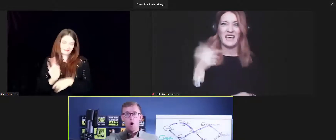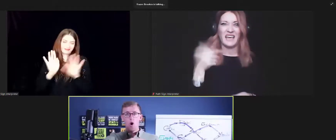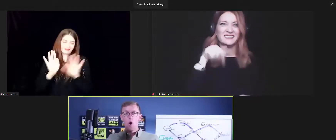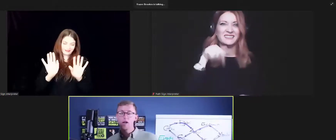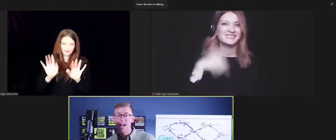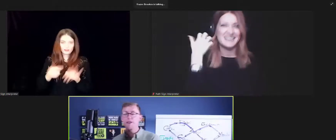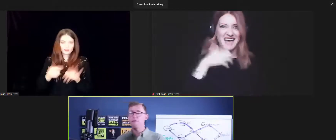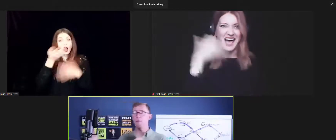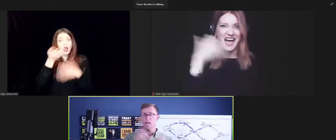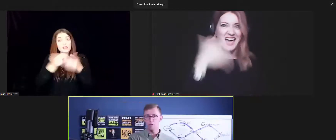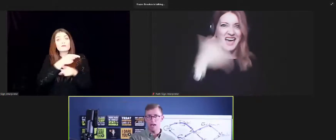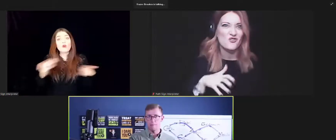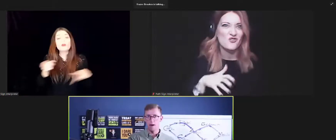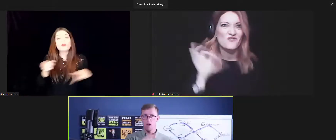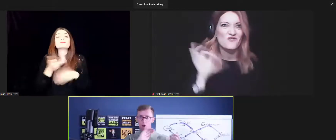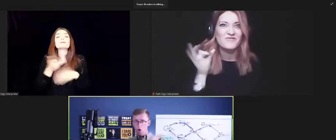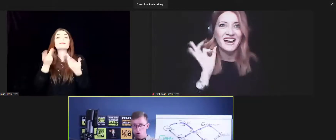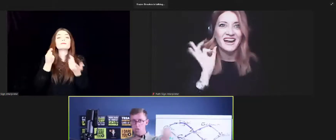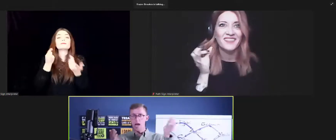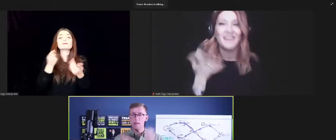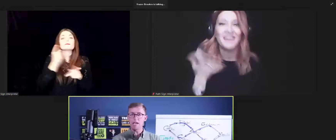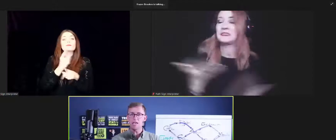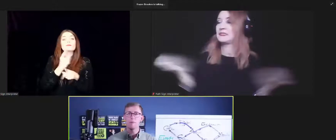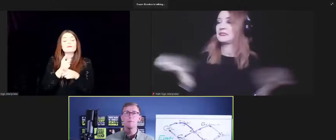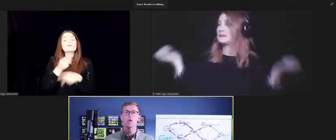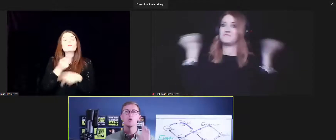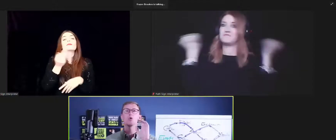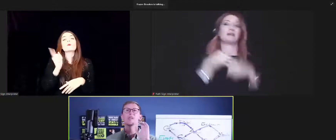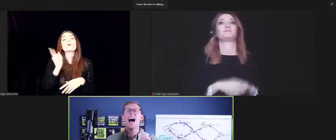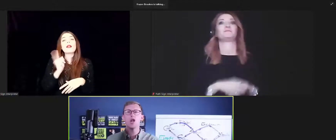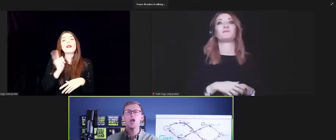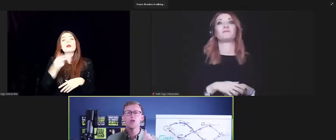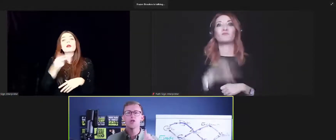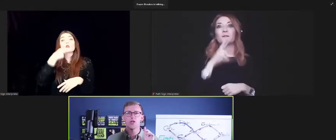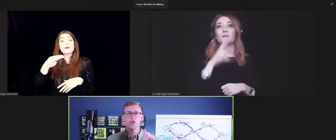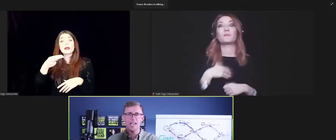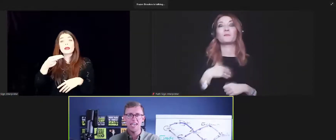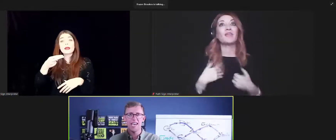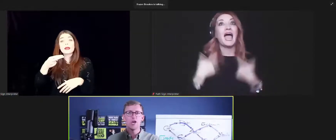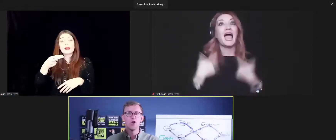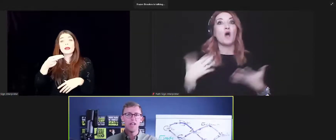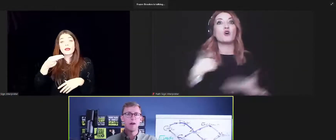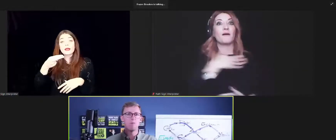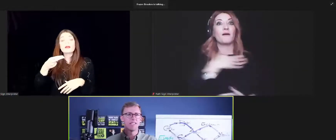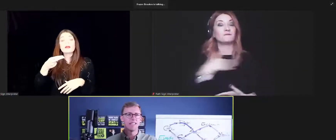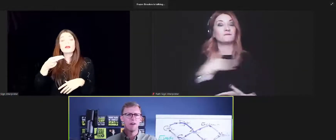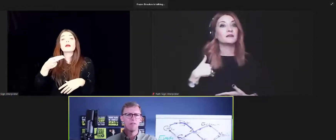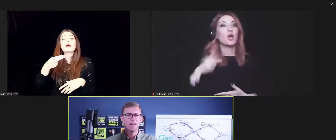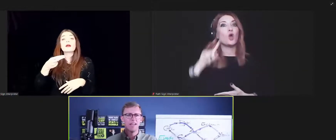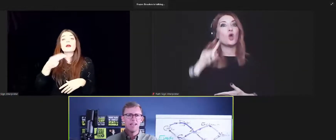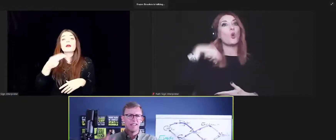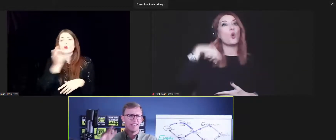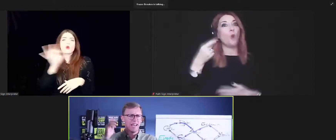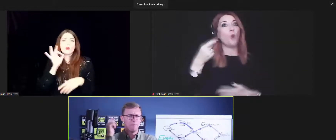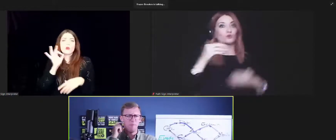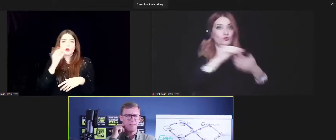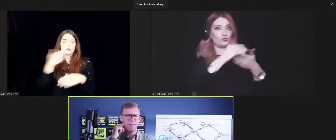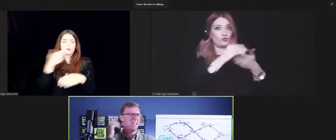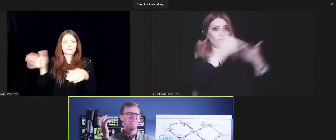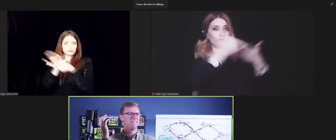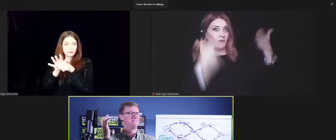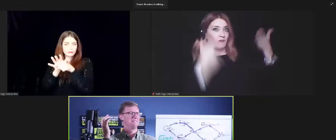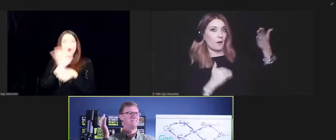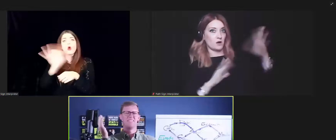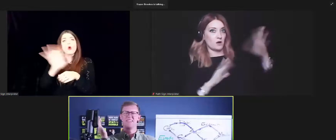get a different piece of paper or turn the piece of paper so you cannot see your name written down. Now you're probably